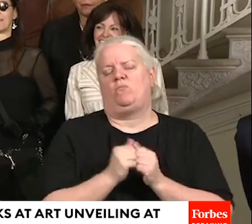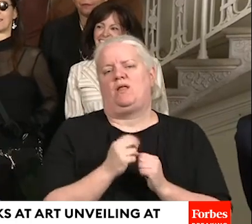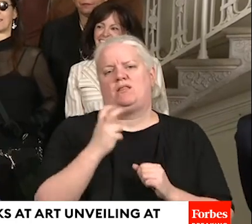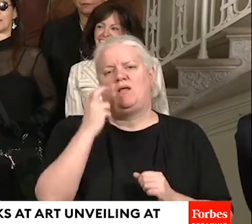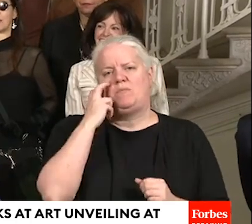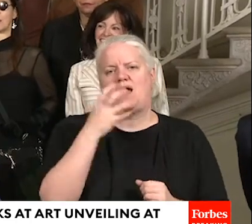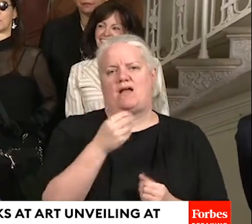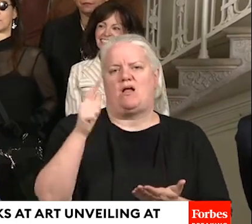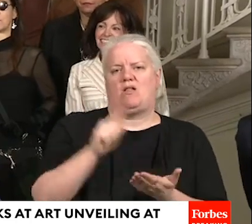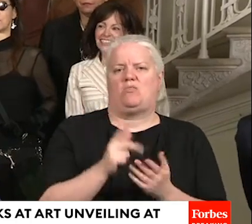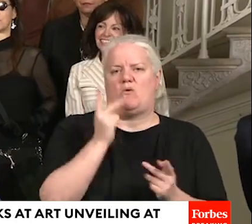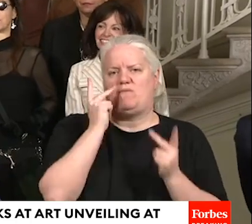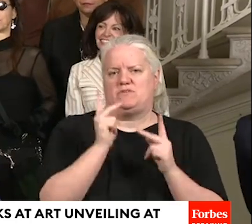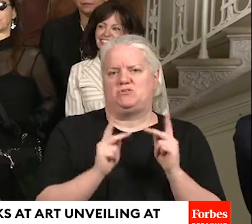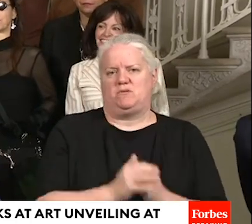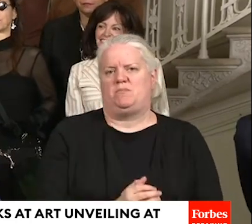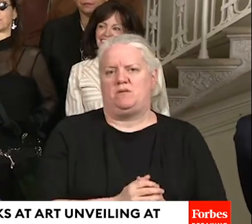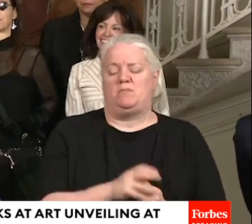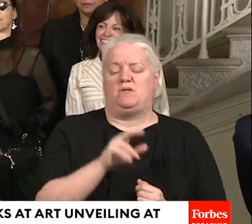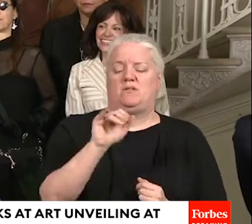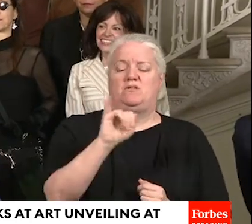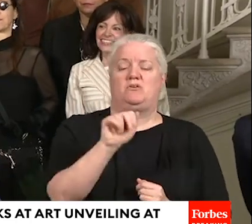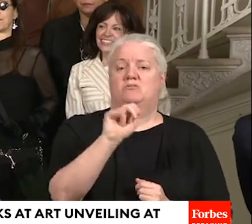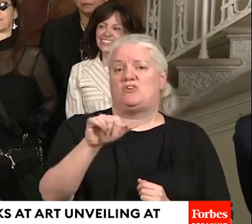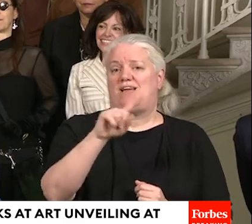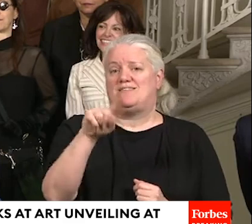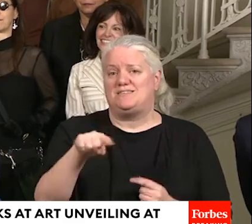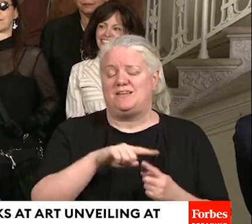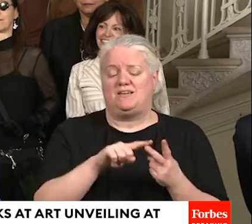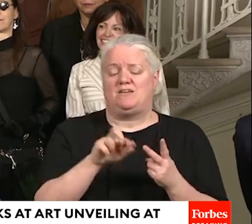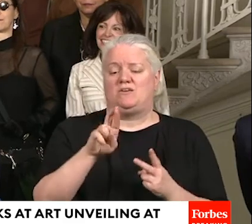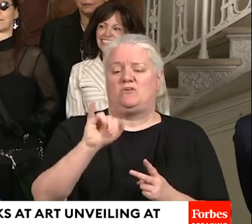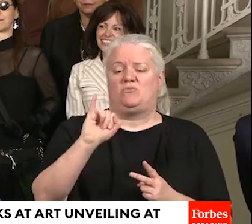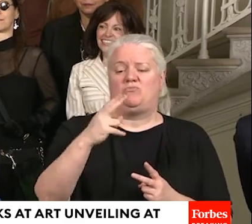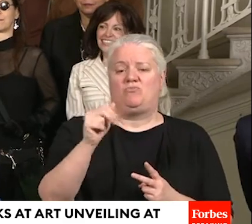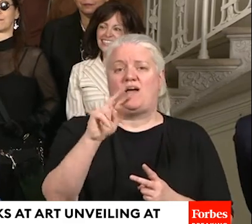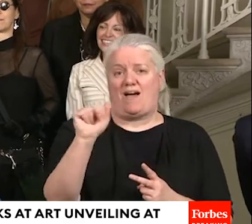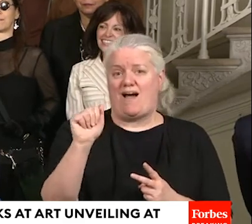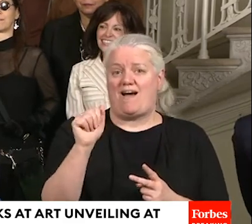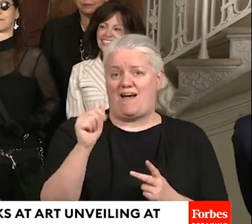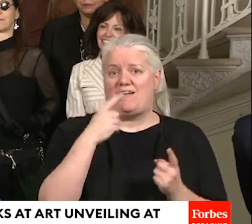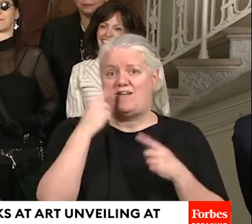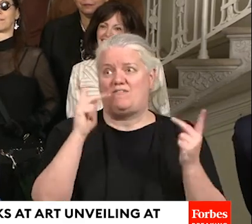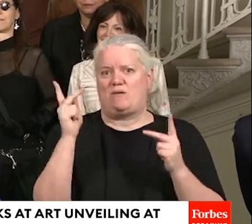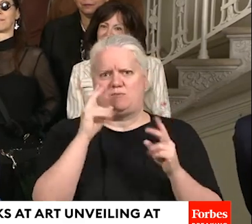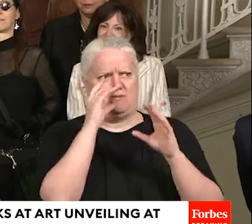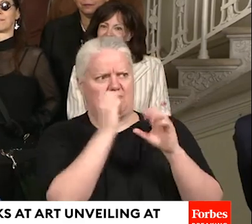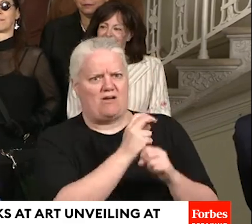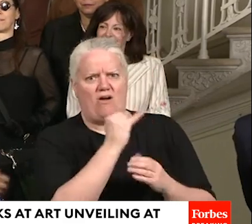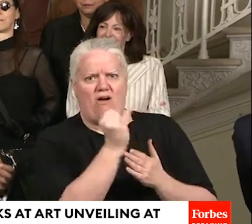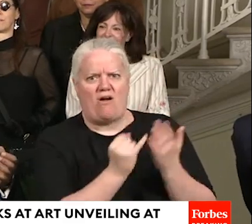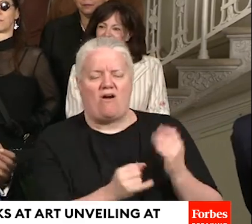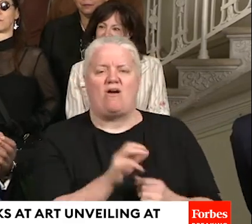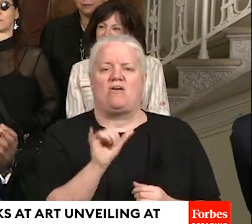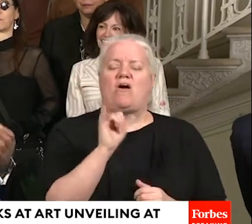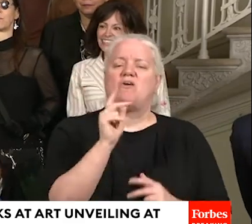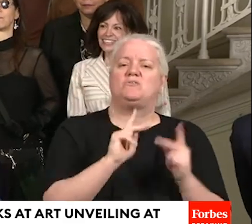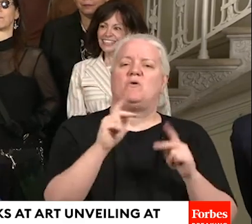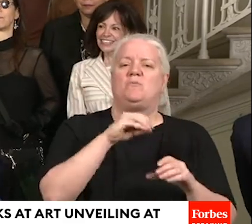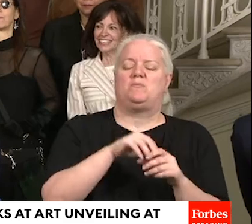the attention of folks like Jay-Z and Rihanna, but also caught the attention of folks in NYC like Bobby